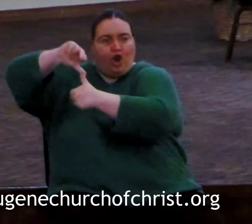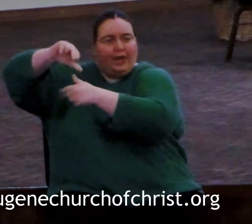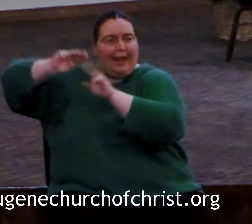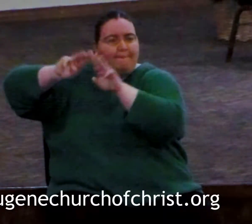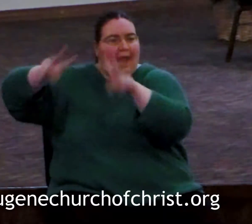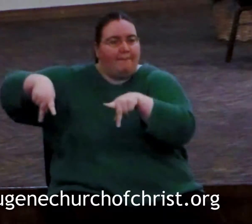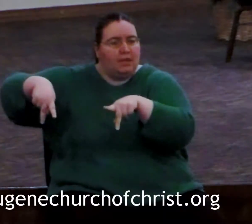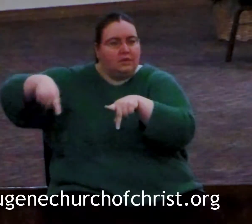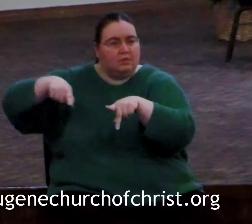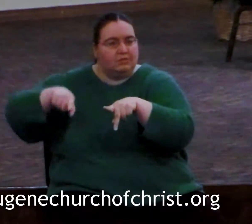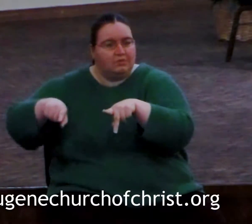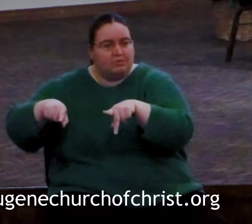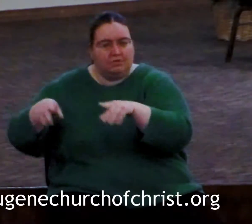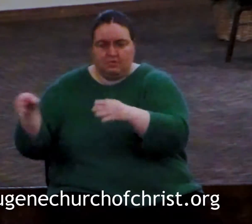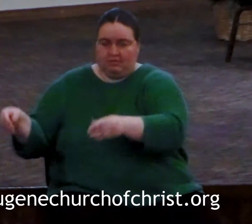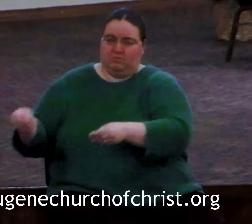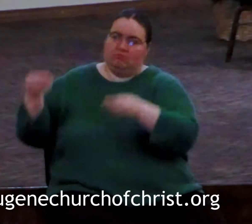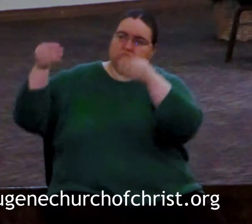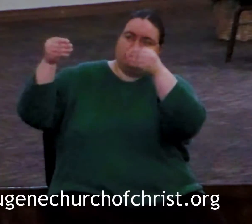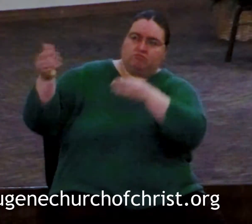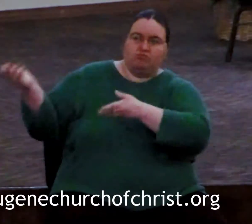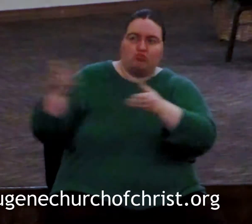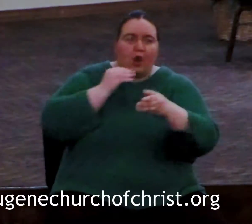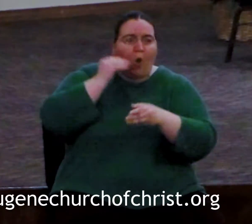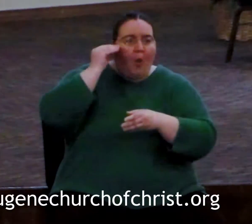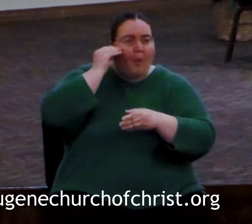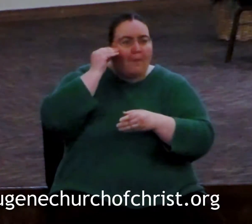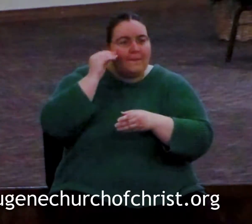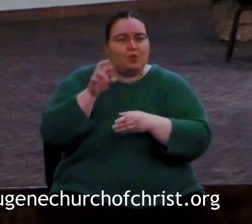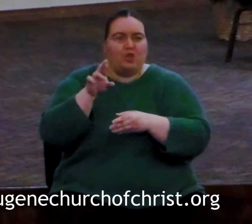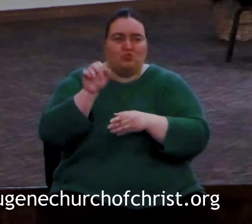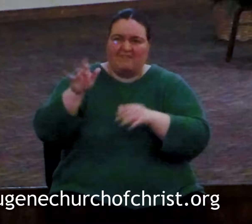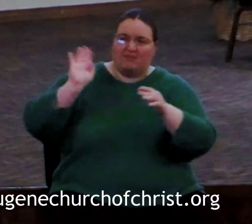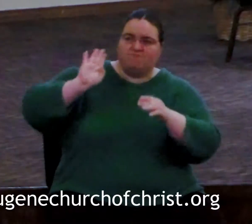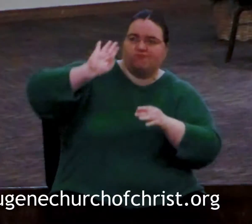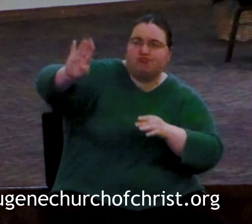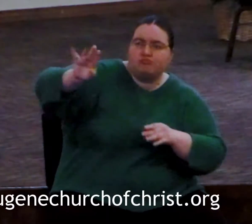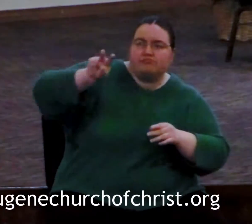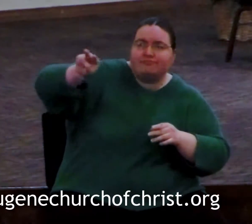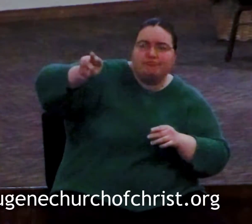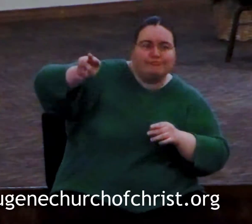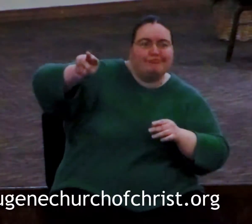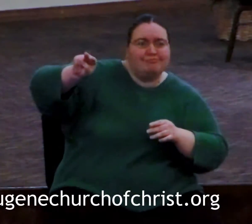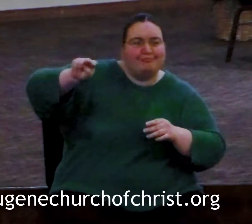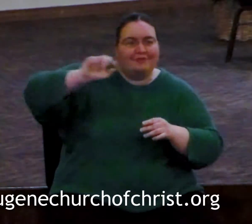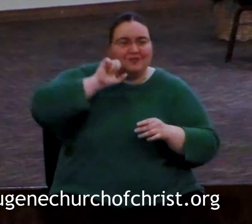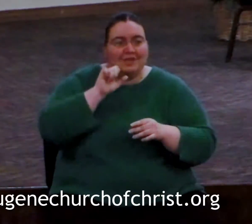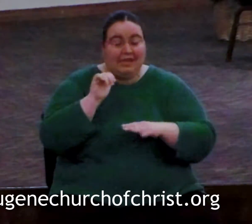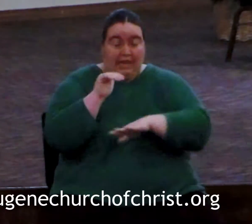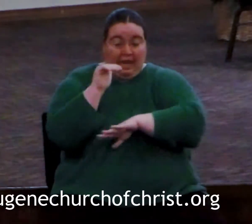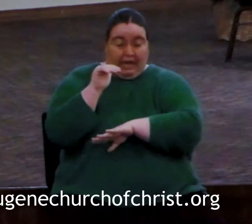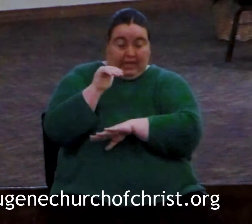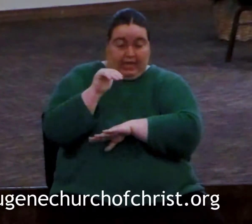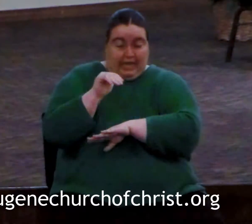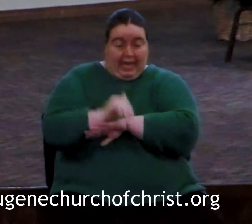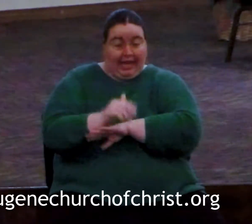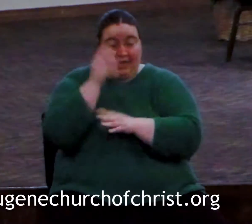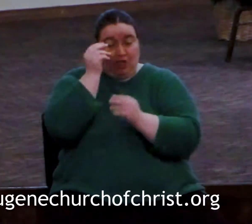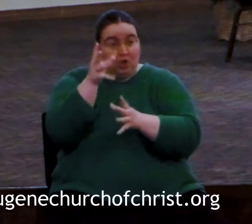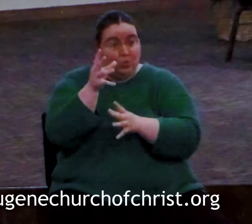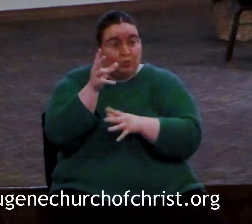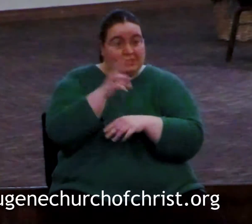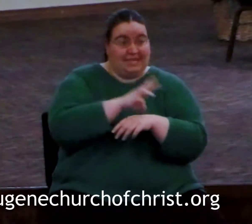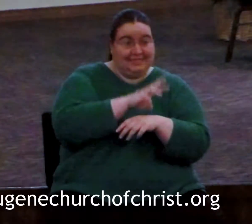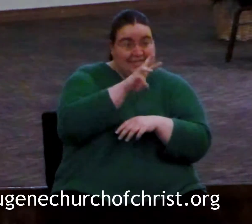would pick these up, and they would be stuck to the refrigerator at the house, and on the nightly news, because that was all the news that we had at 6 and at 10,